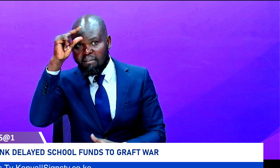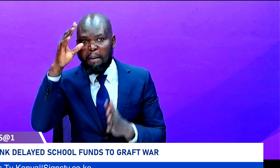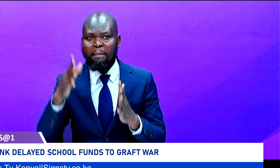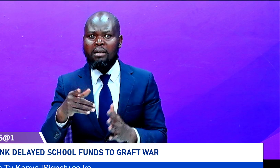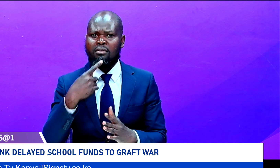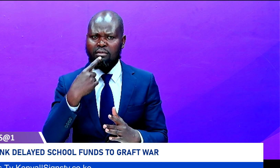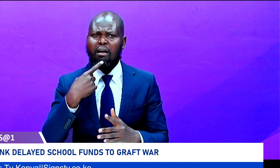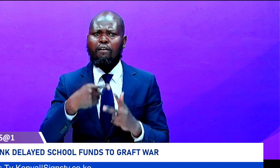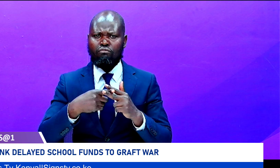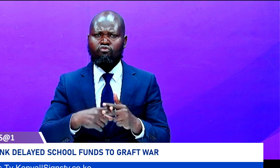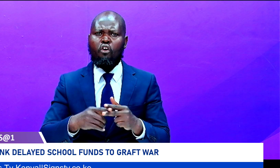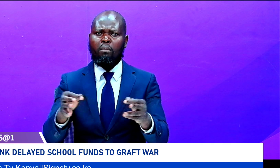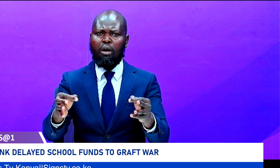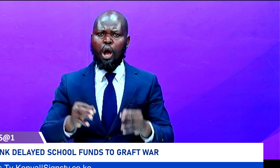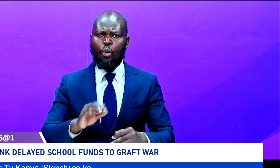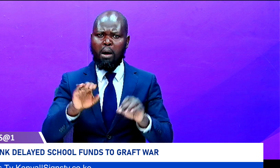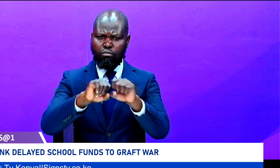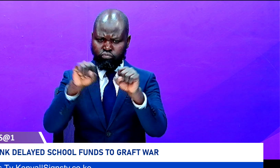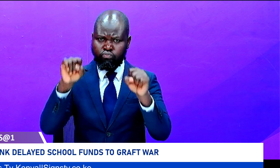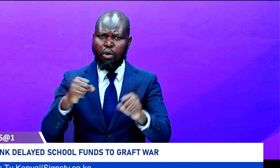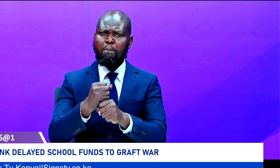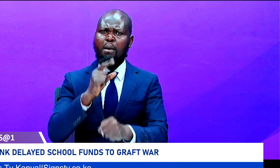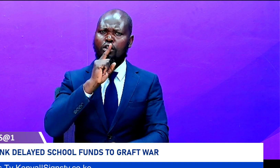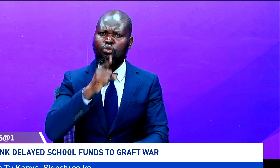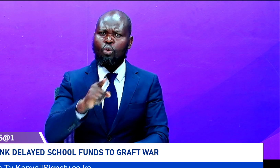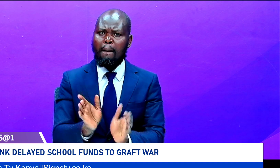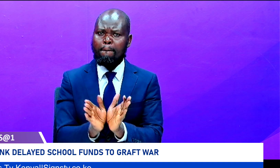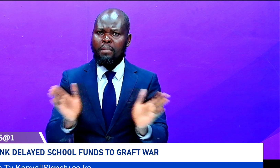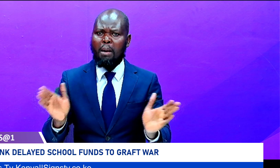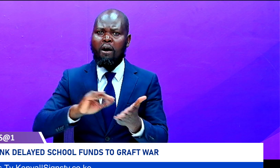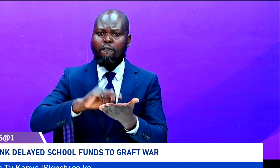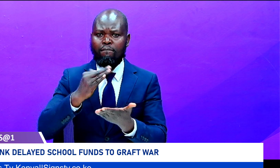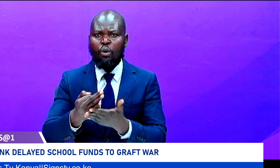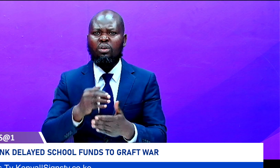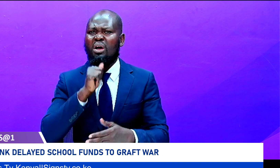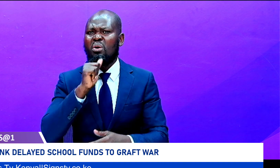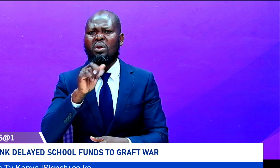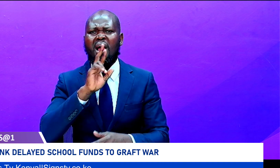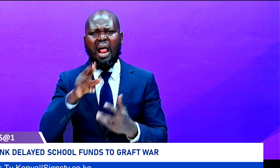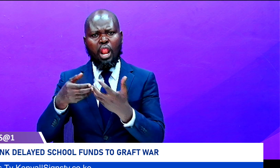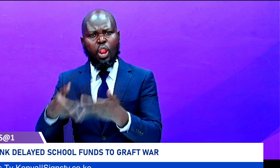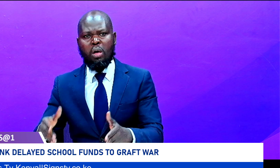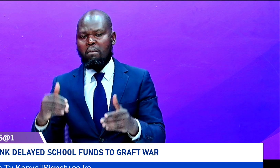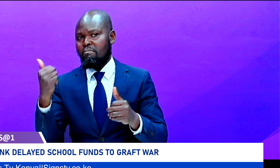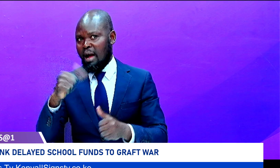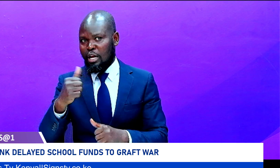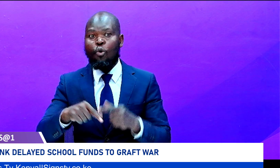the government is tightening accountability systems in order to ensure that public funds are not lost